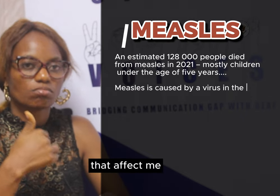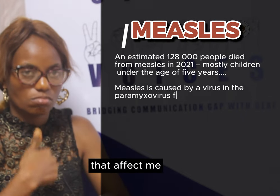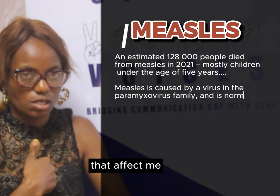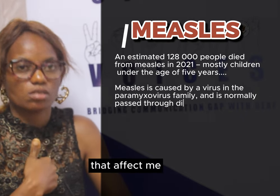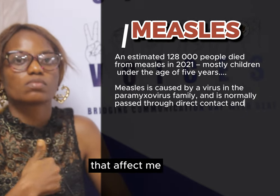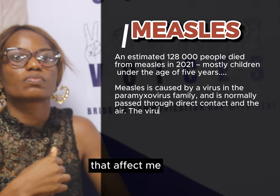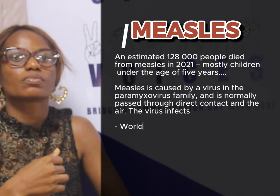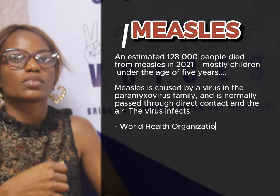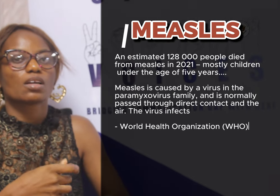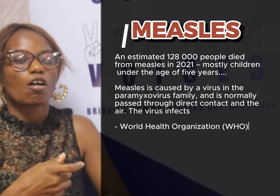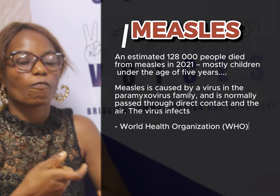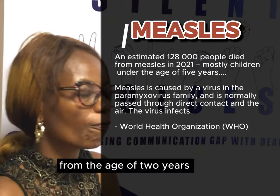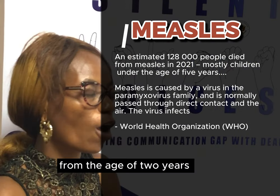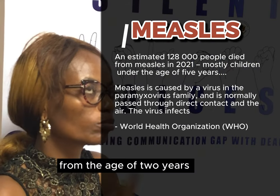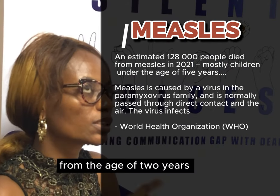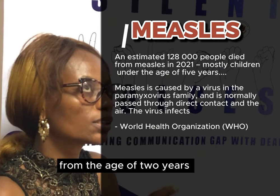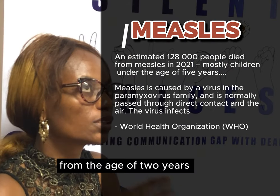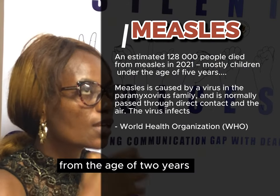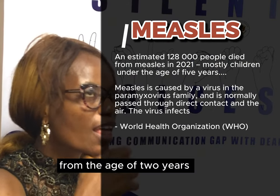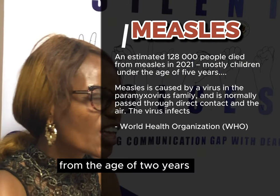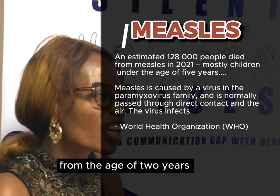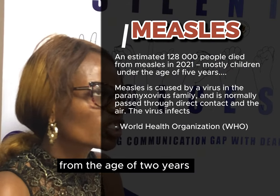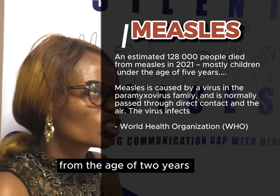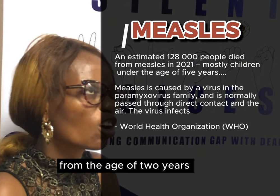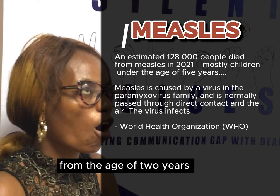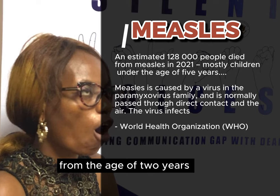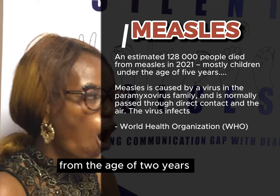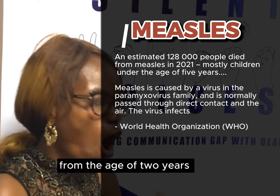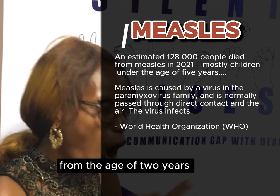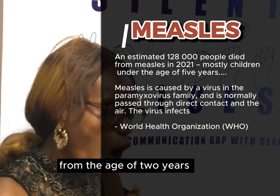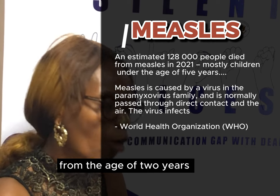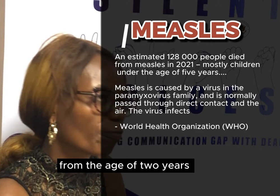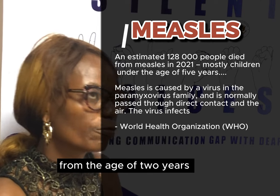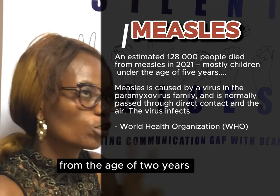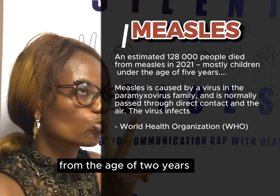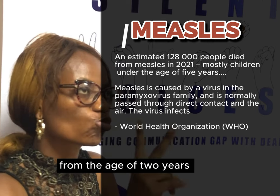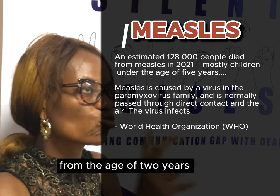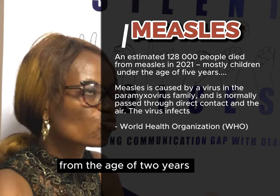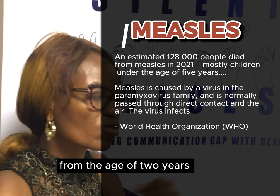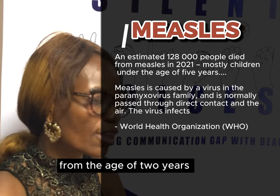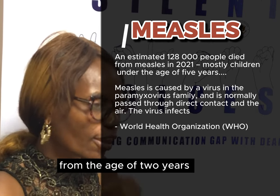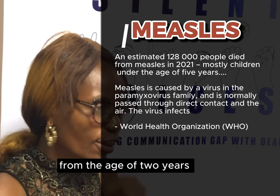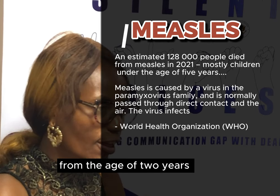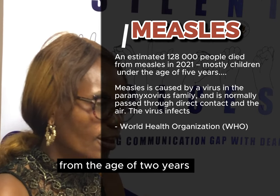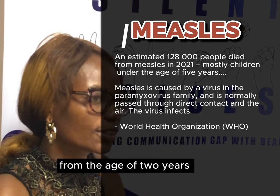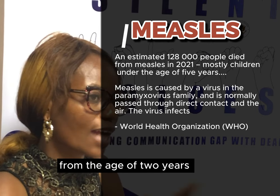I need to be from the age of yes,